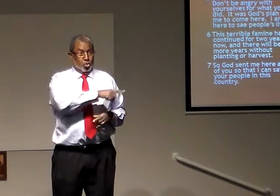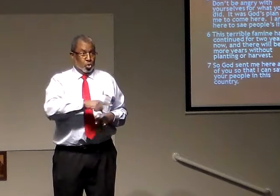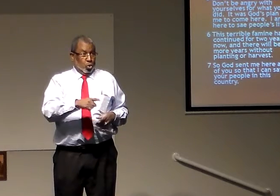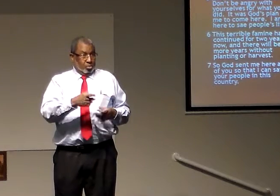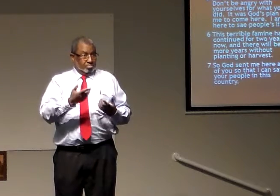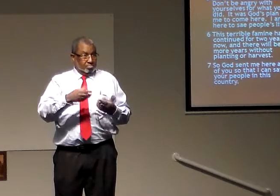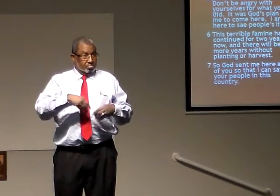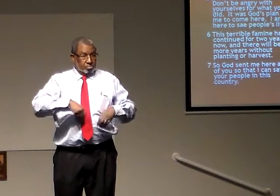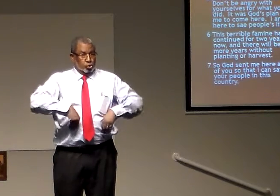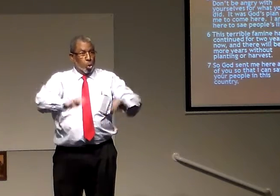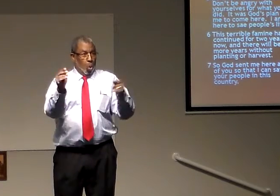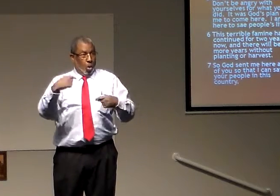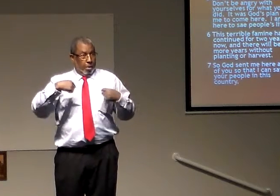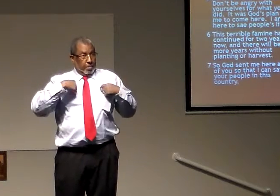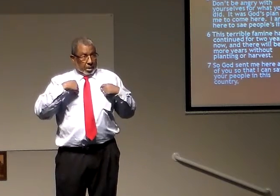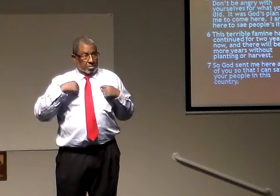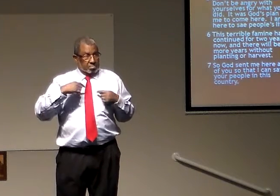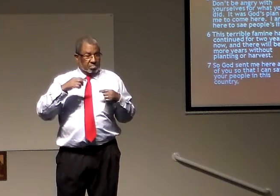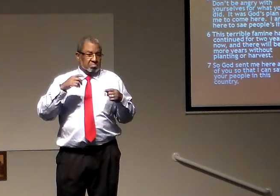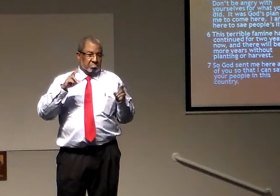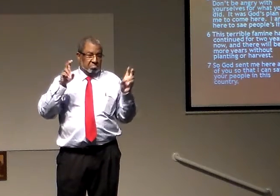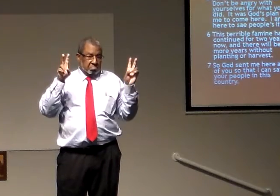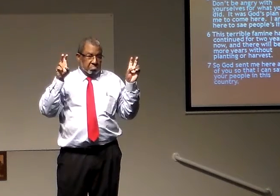sent me here so that you,